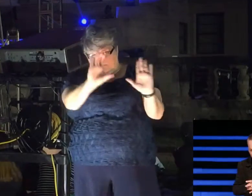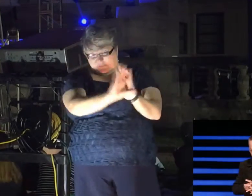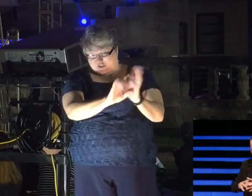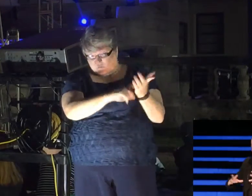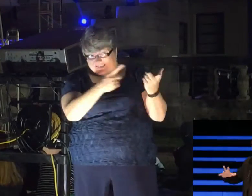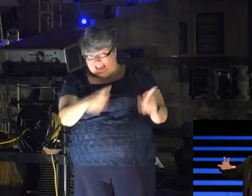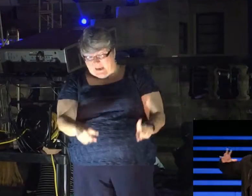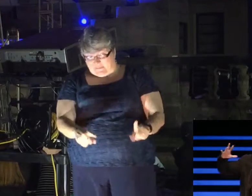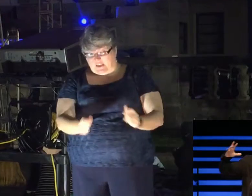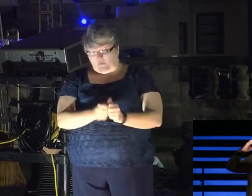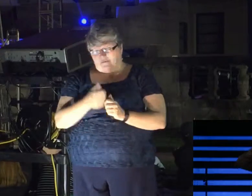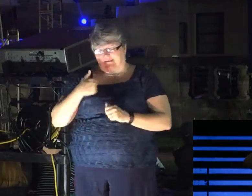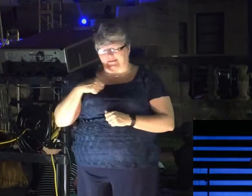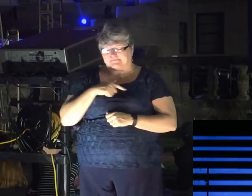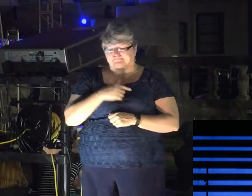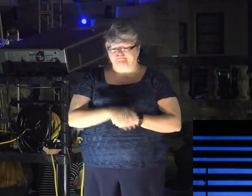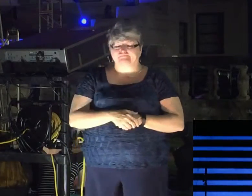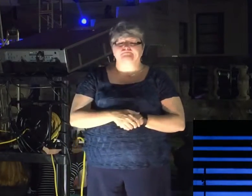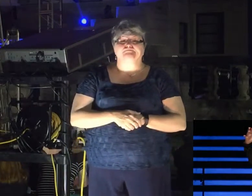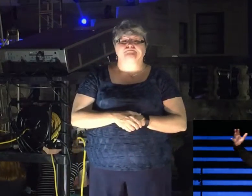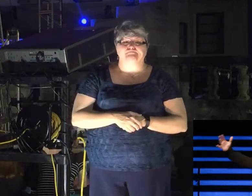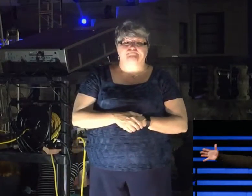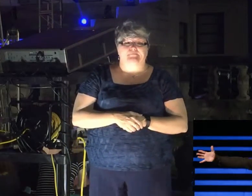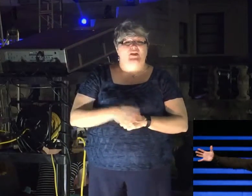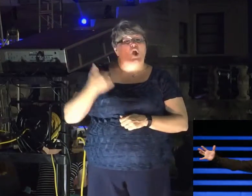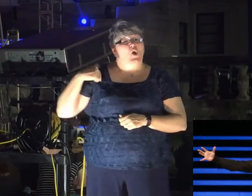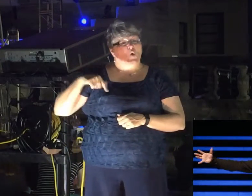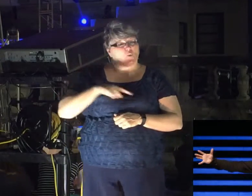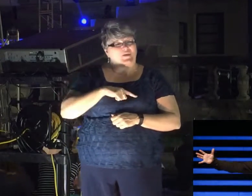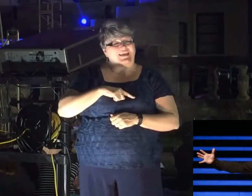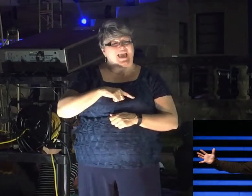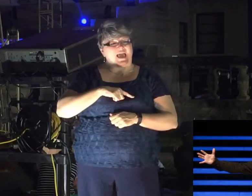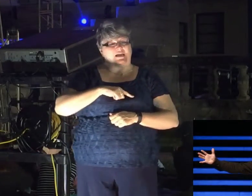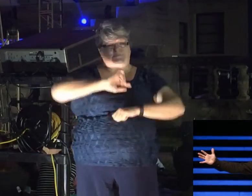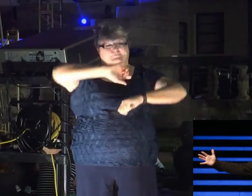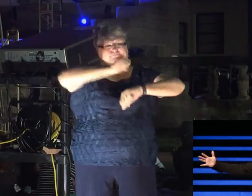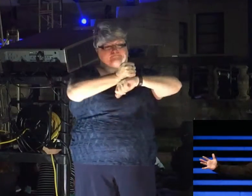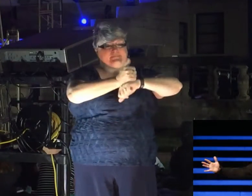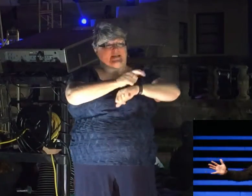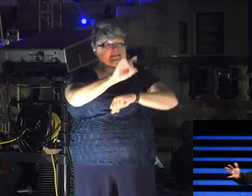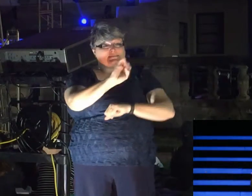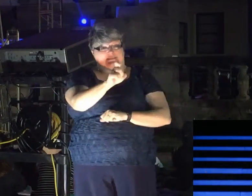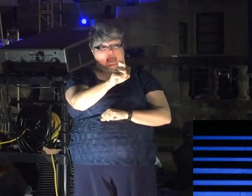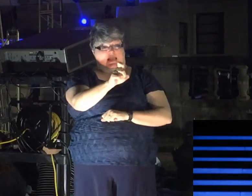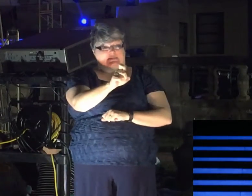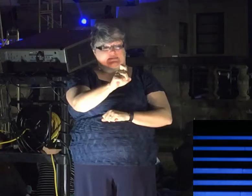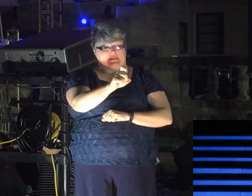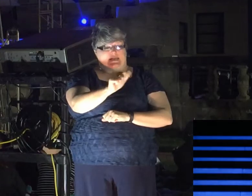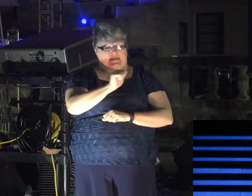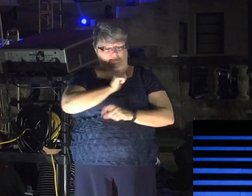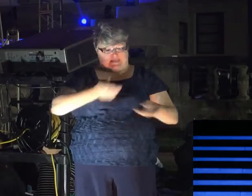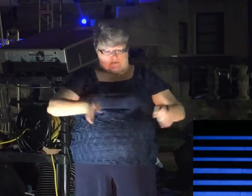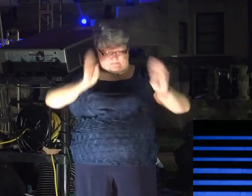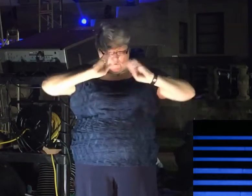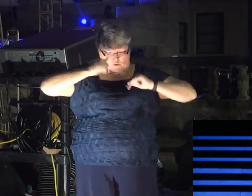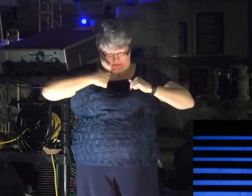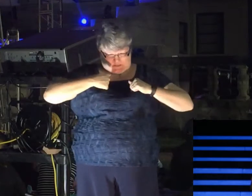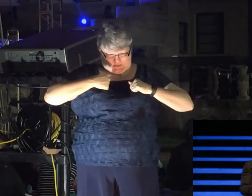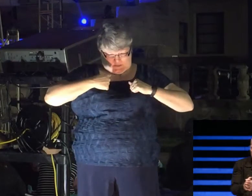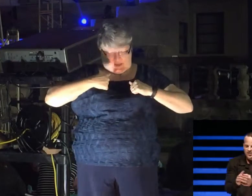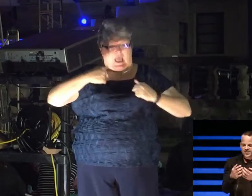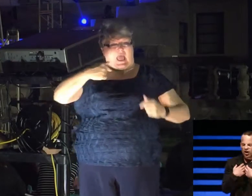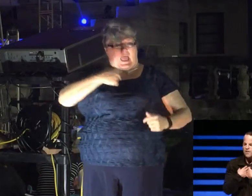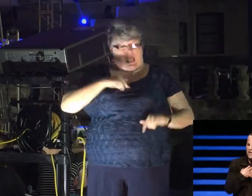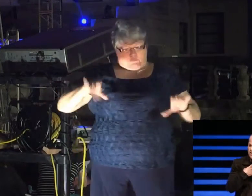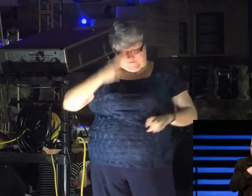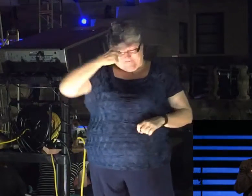just to give you a picture of what's happening with us. We have made sex primarily a self-focused